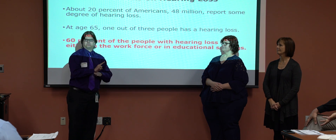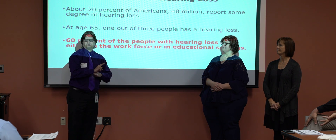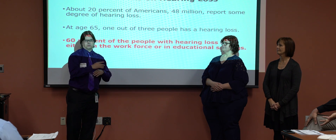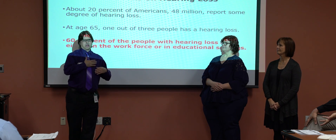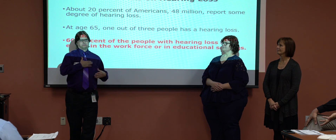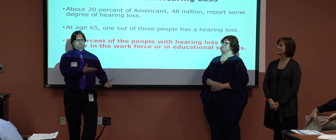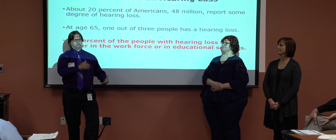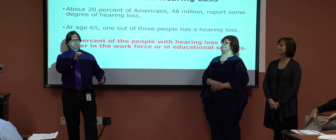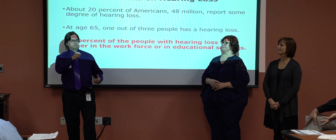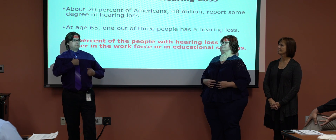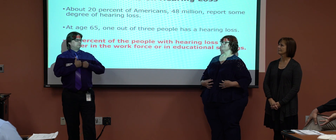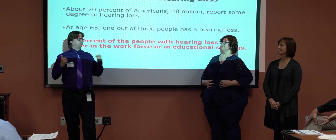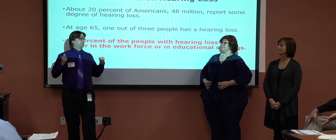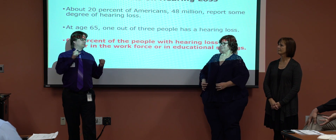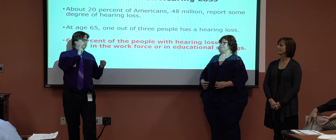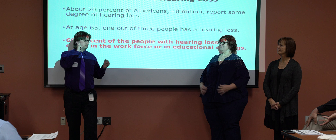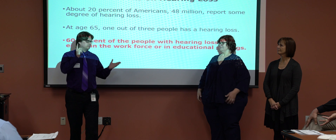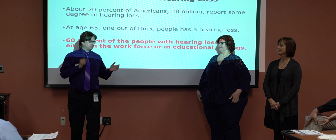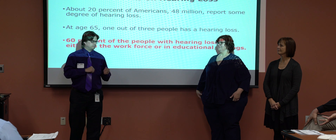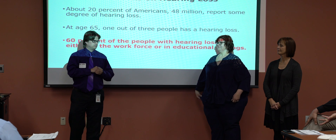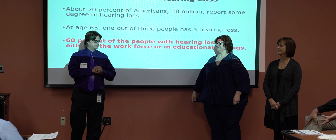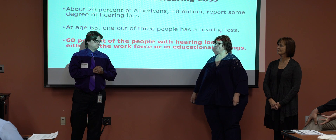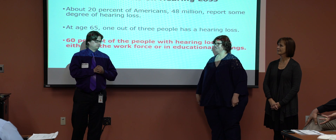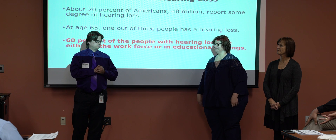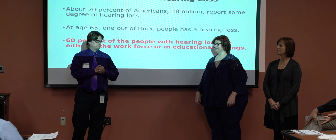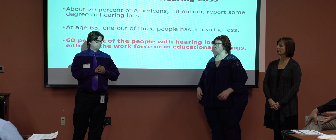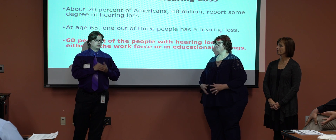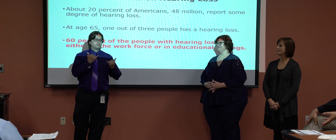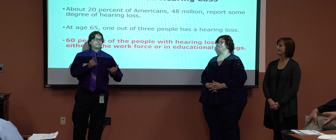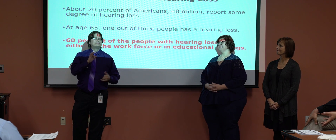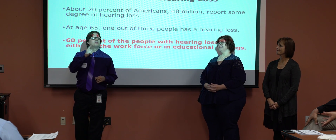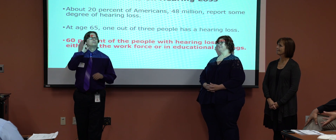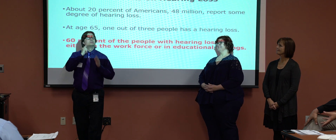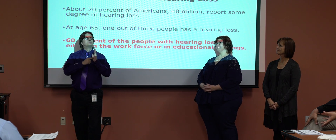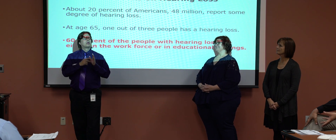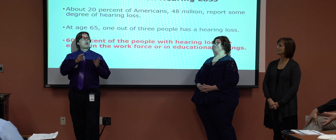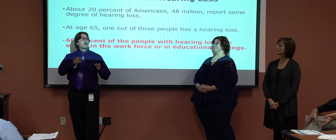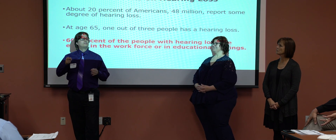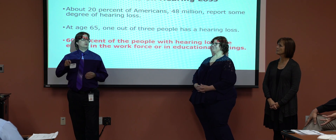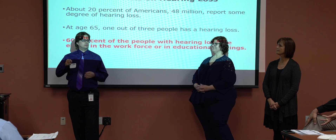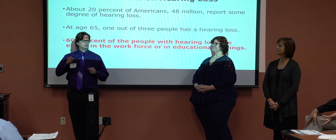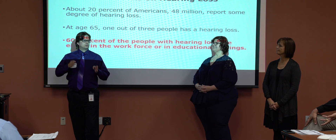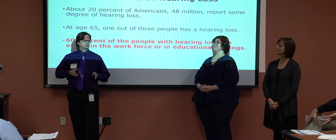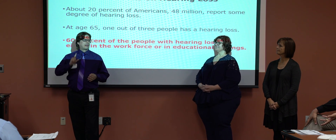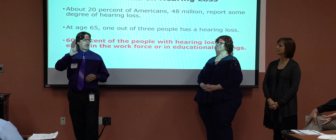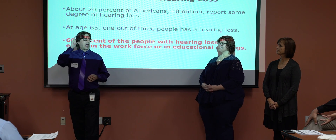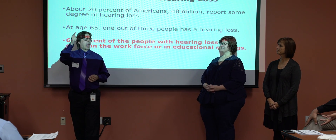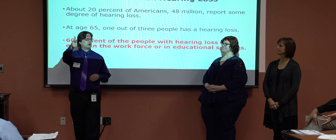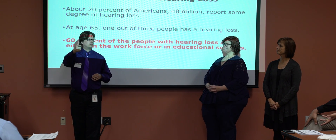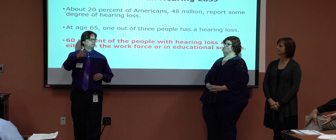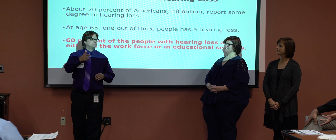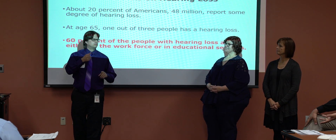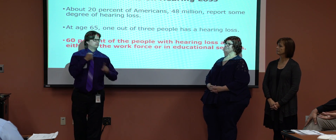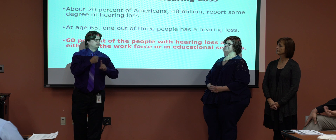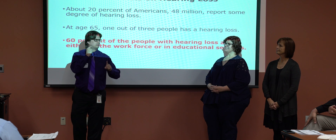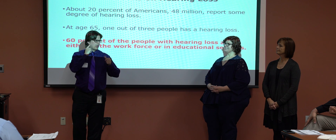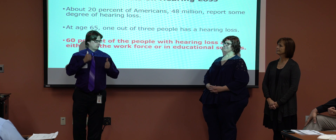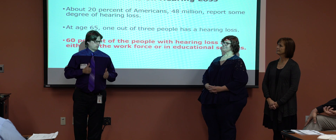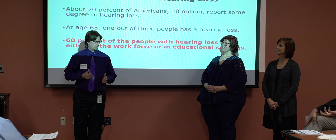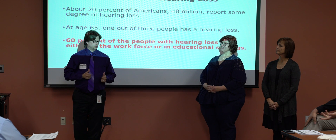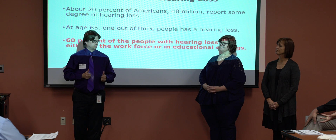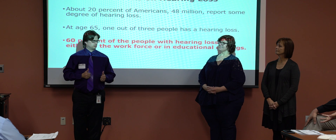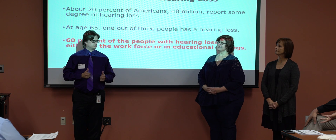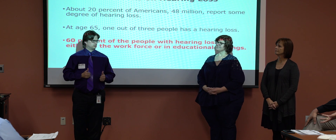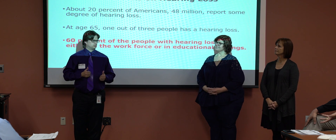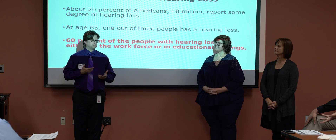have identified their hearing loss and identify as either being deaf or hard of hearing, and that may be a lifelong thing for them. But let's say